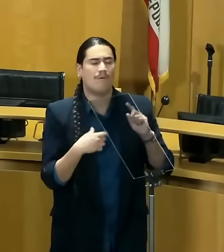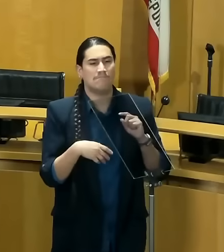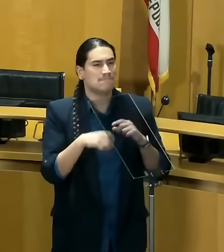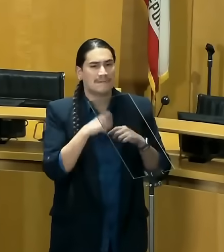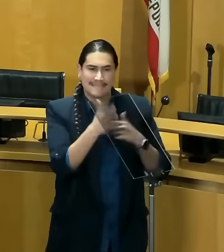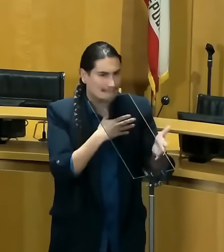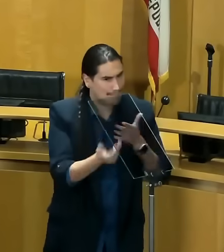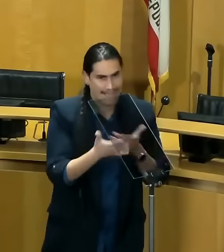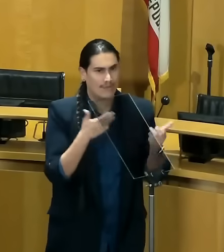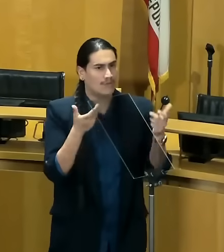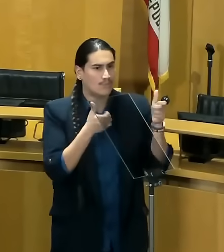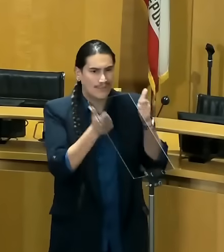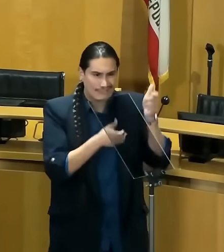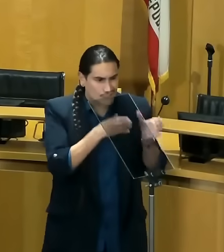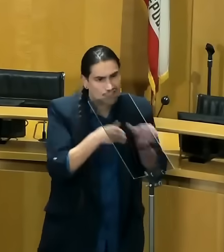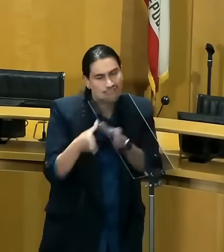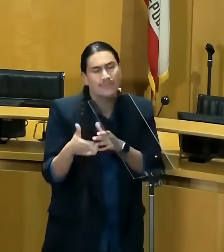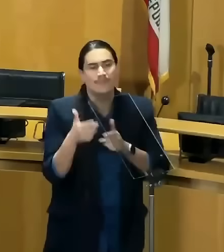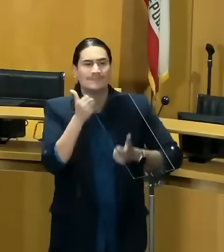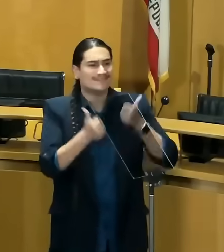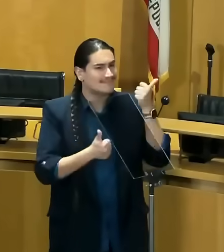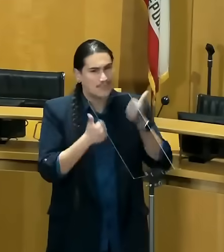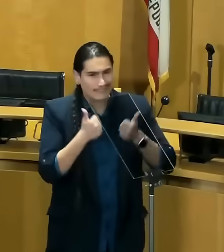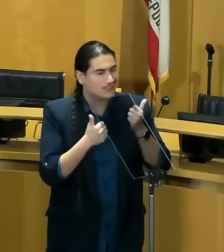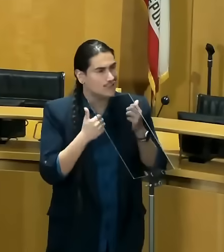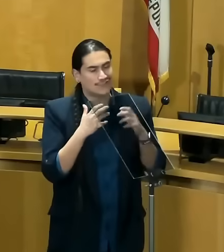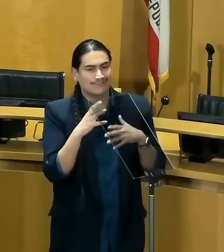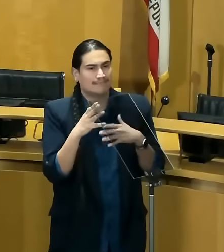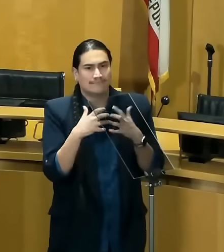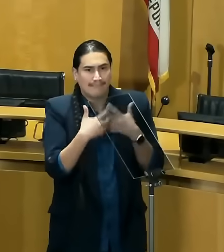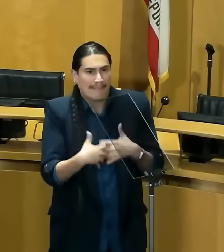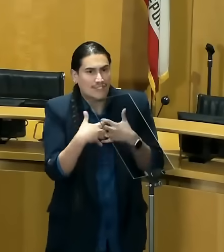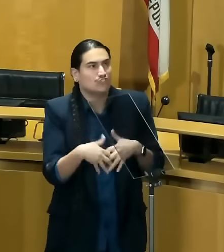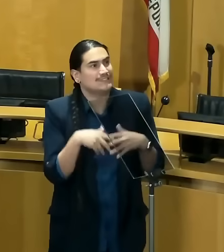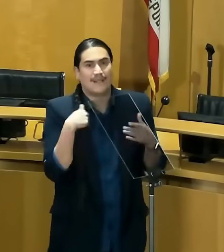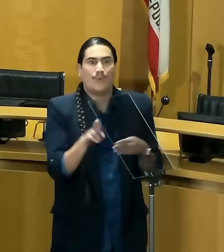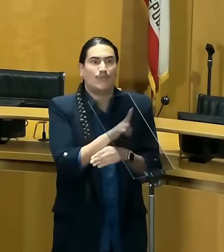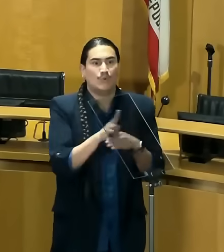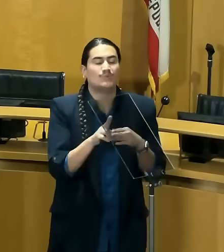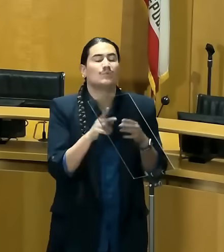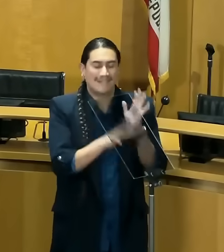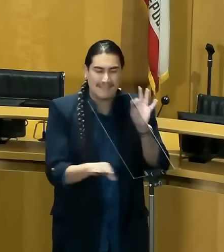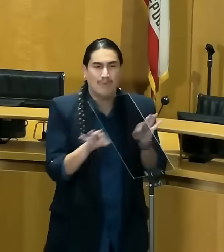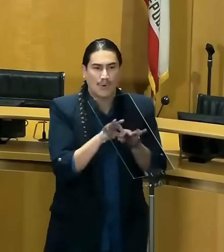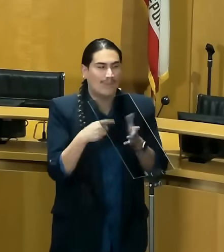amount. What mattered was that we got into a new pocket.